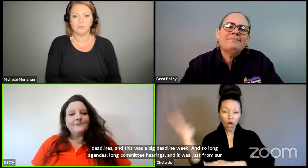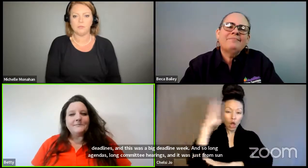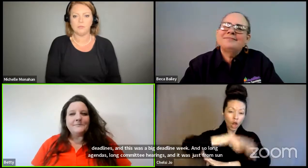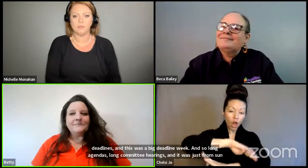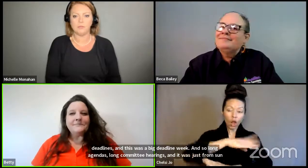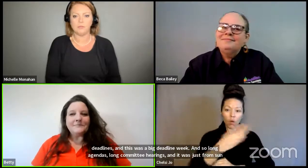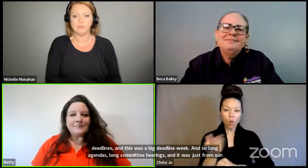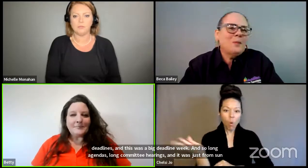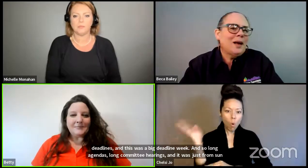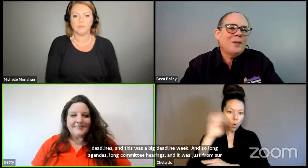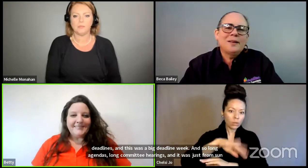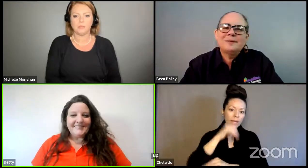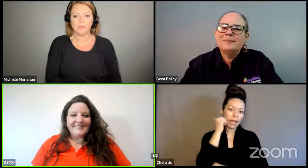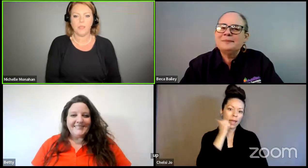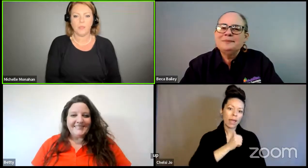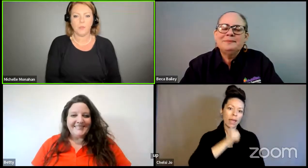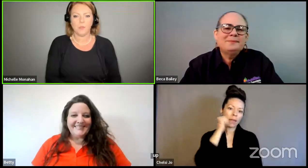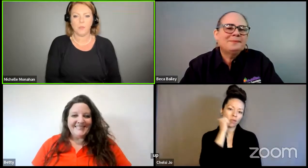week.